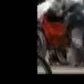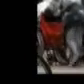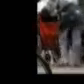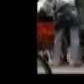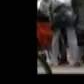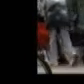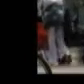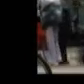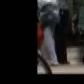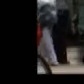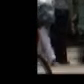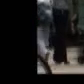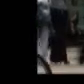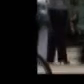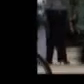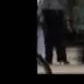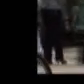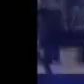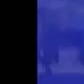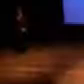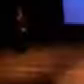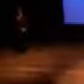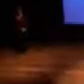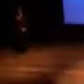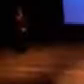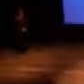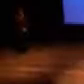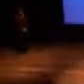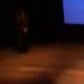No, no, no.